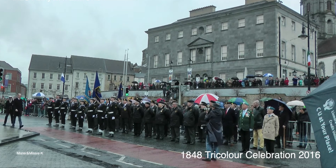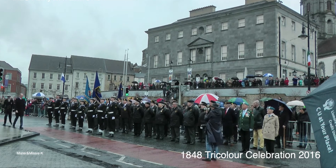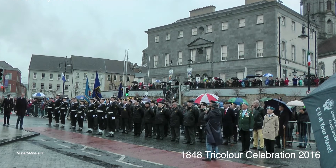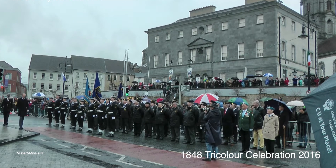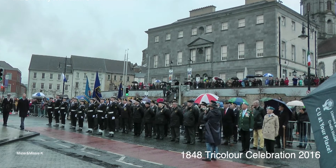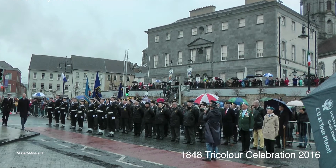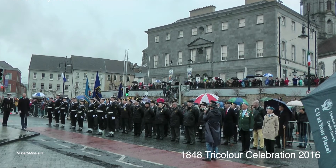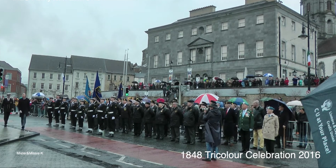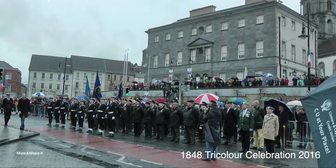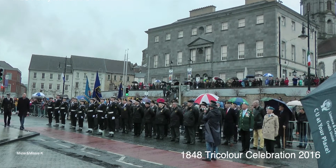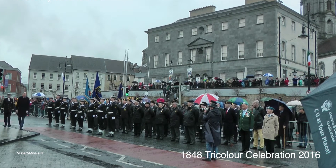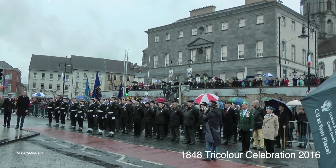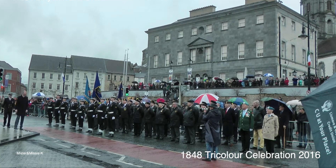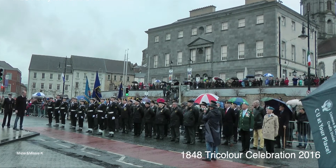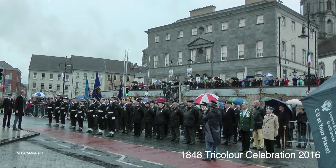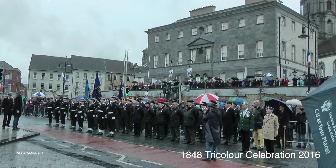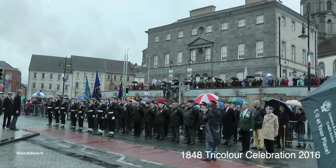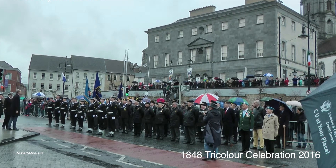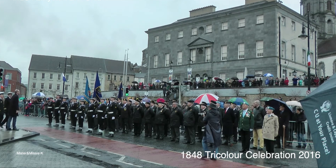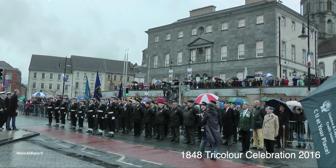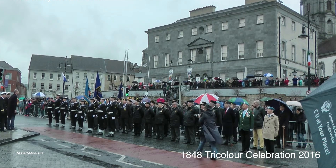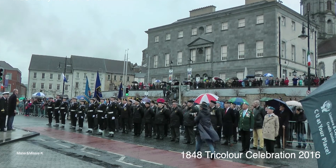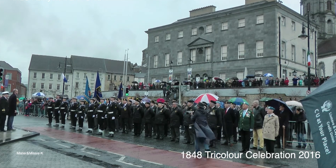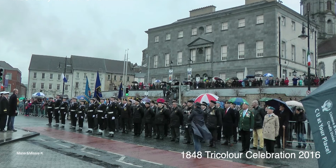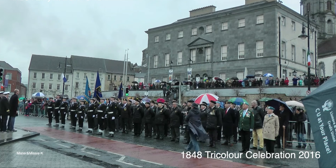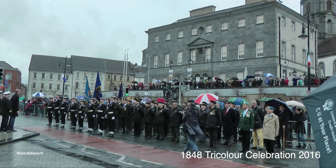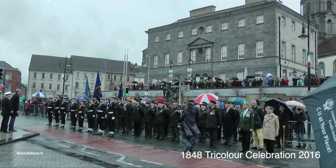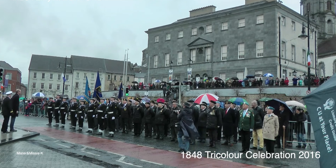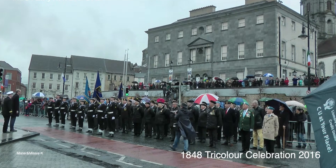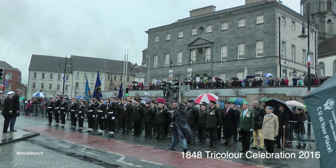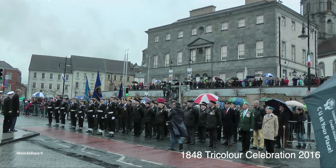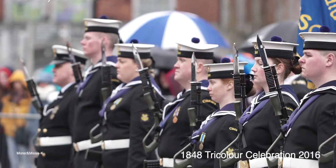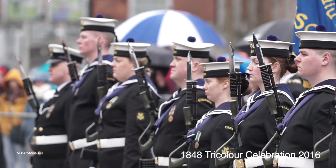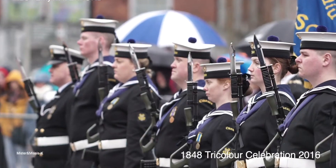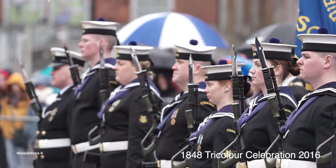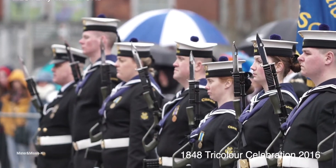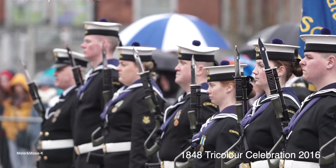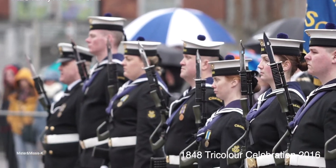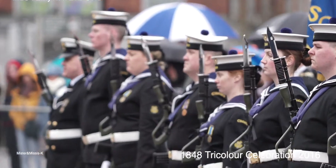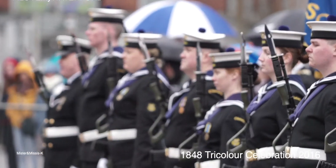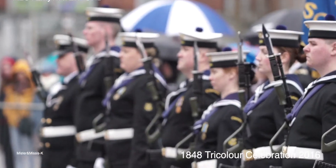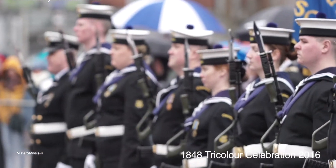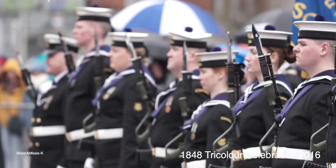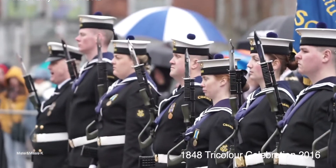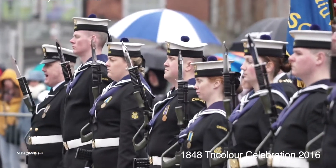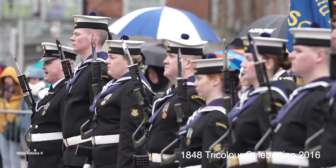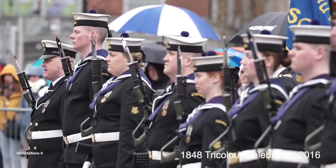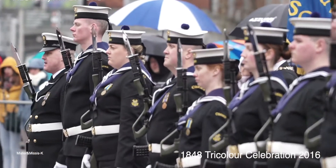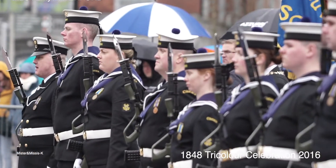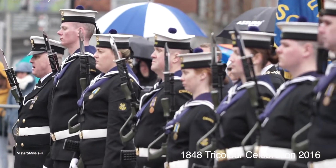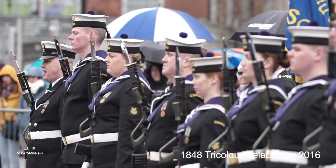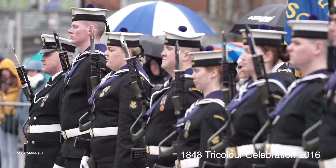and the people of Waterford as the city's guest. He's been ably escorted today by Lieutenant Alan Dalton and Lieutenant Billy Curtin, and musical